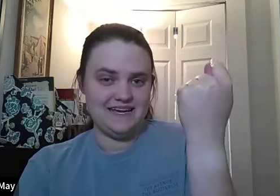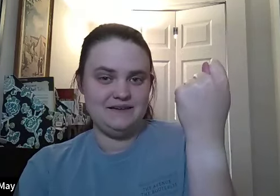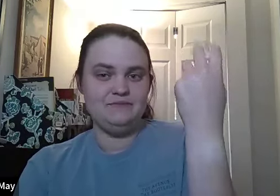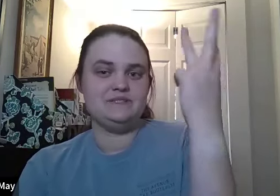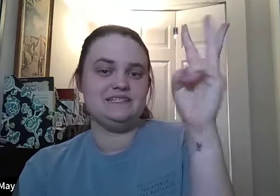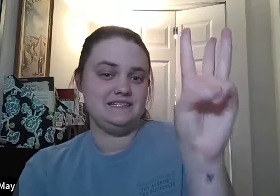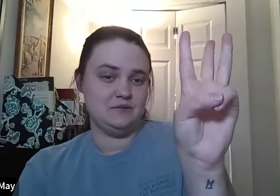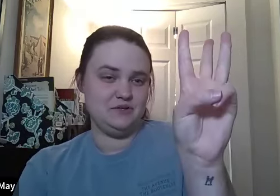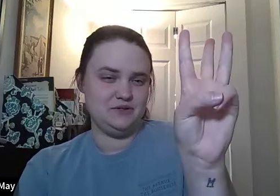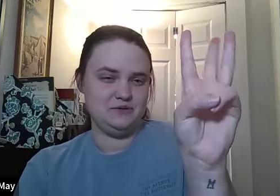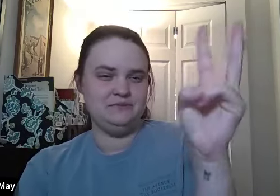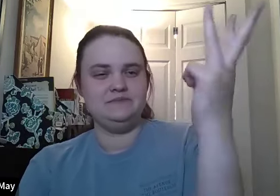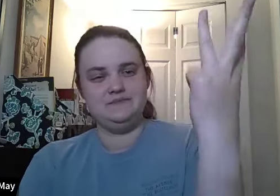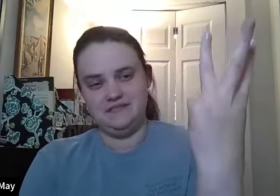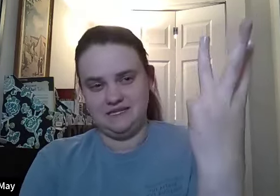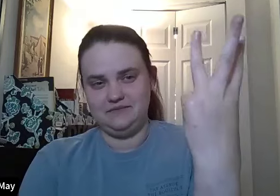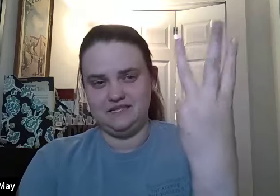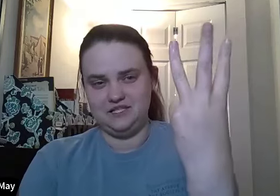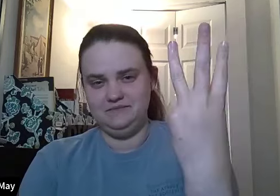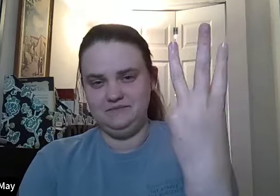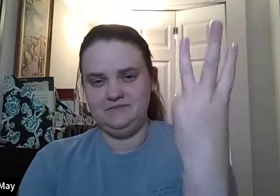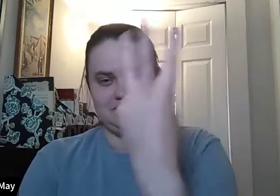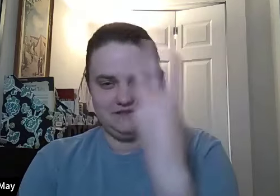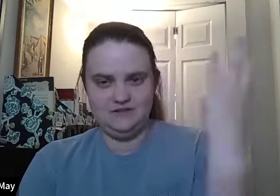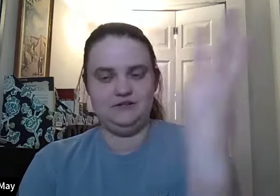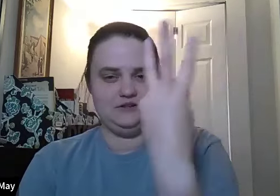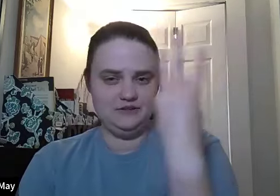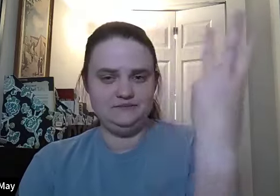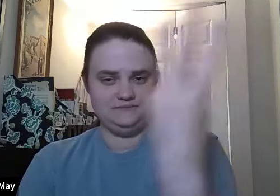Wednesday was a W, same position, circular.